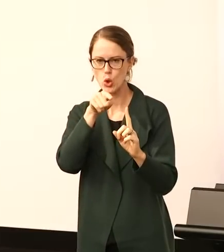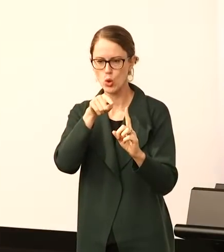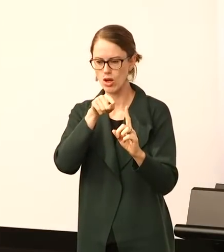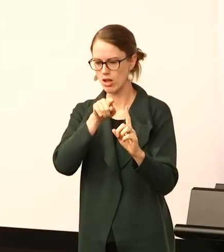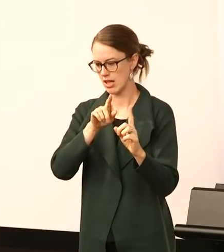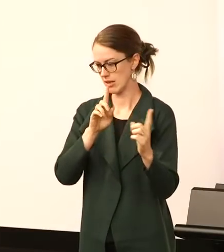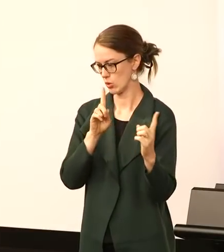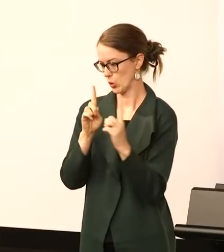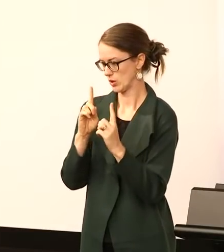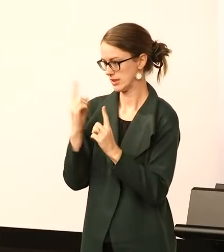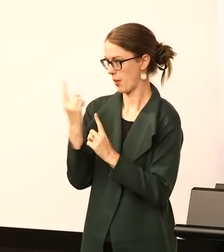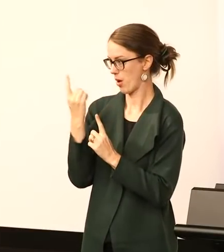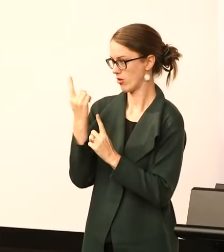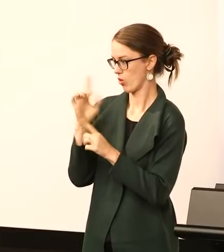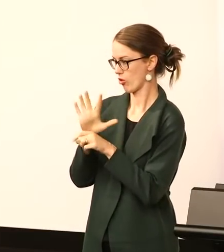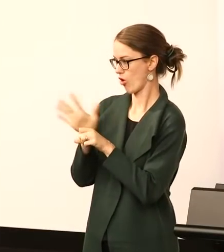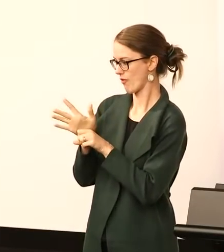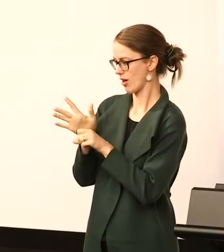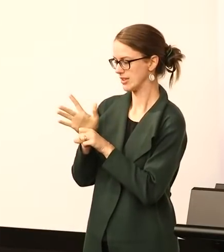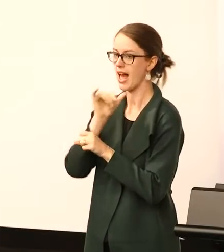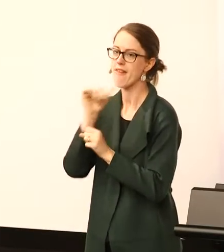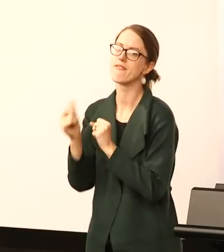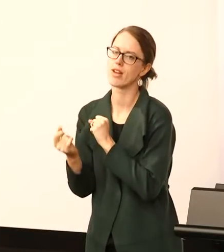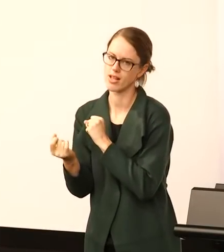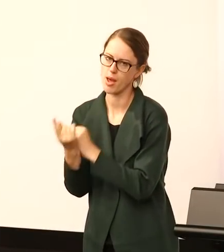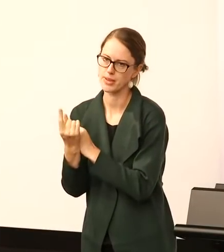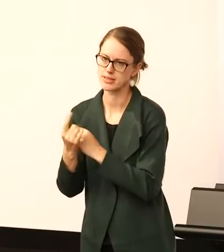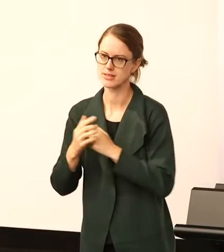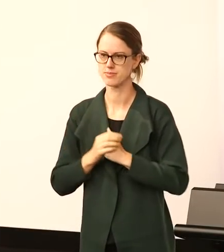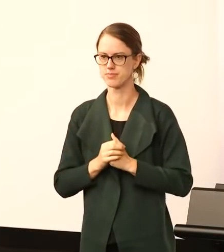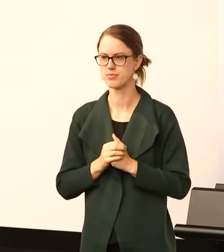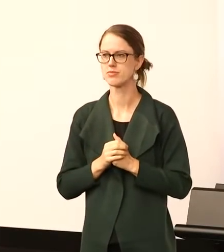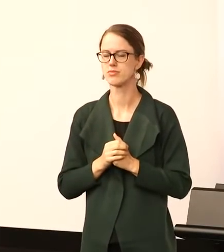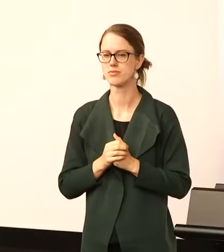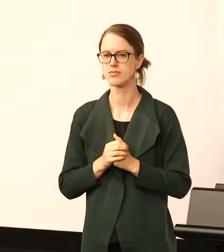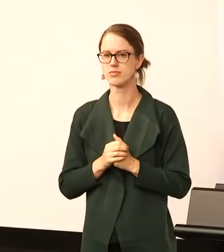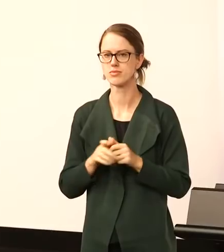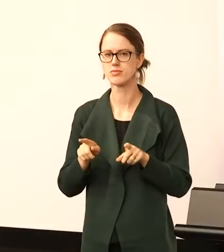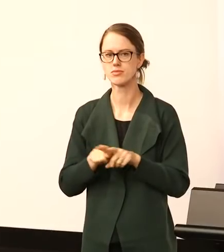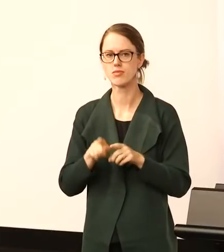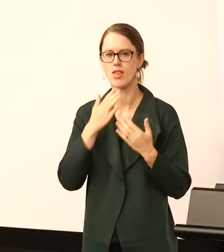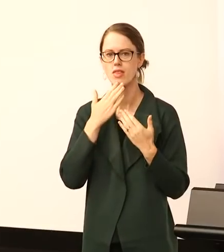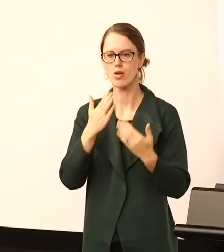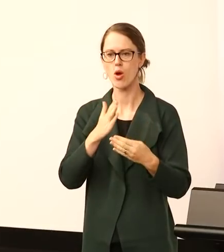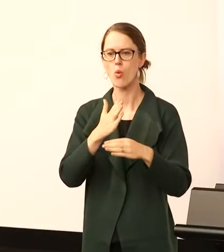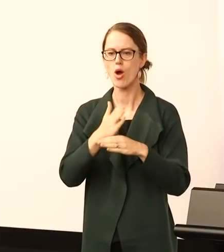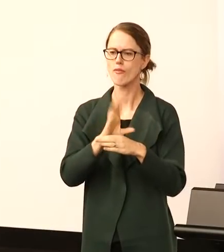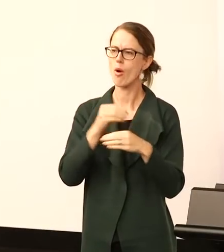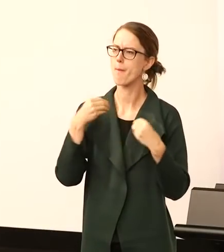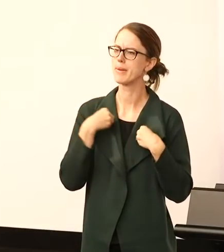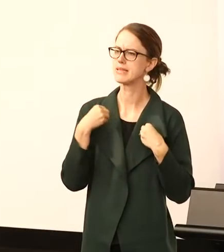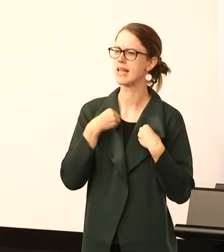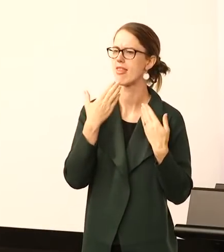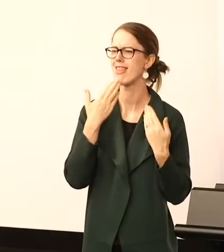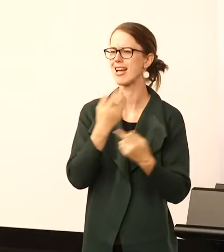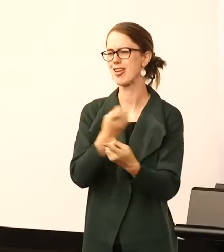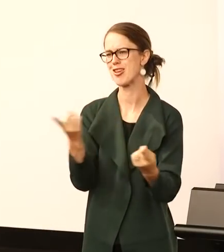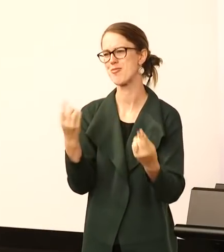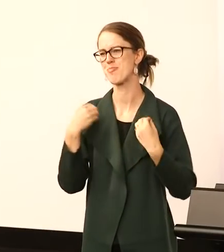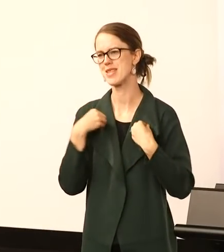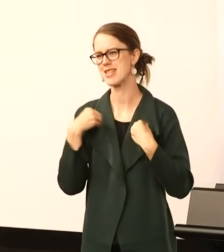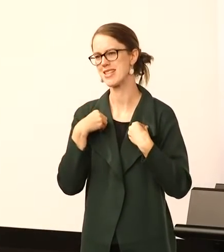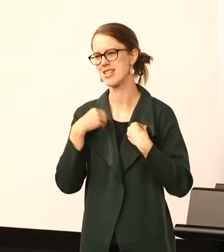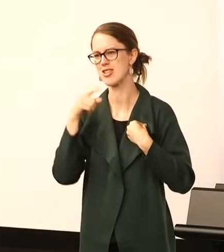contact of a case, should we get one. I'd like to also recognise the work being done by businesses and thank them for their work